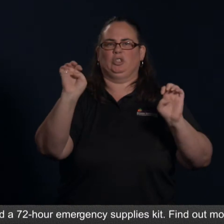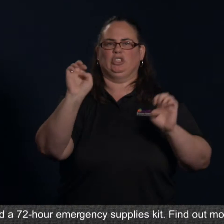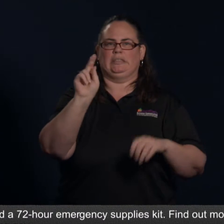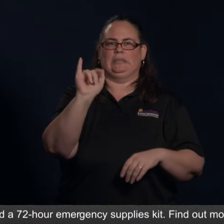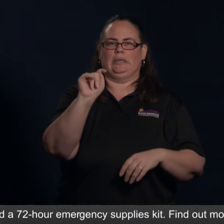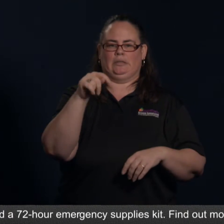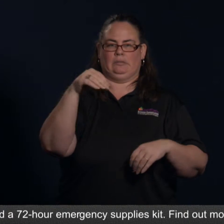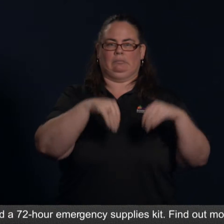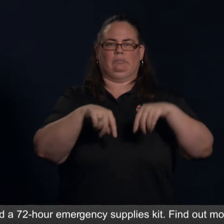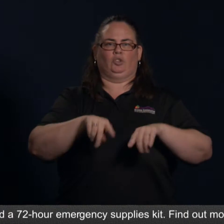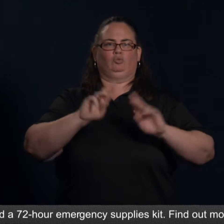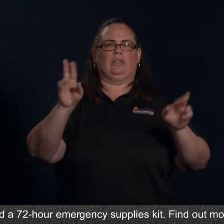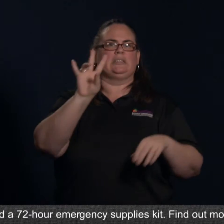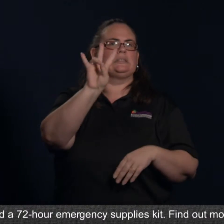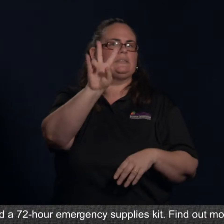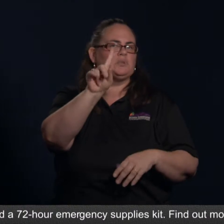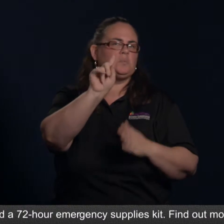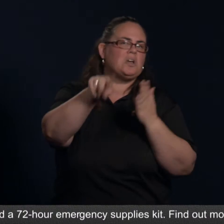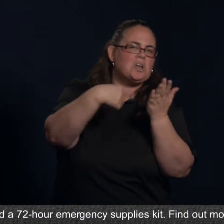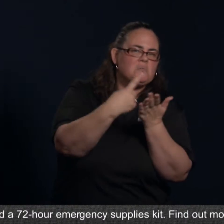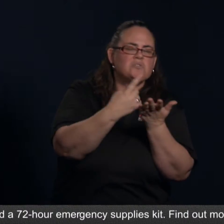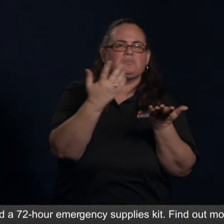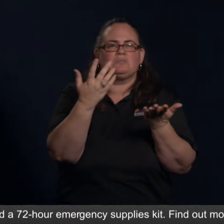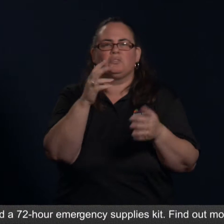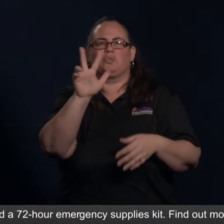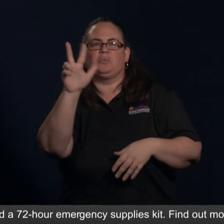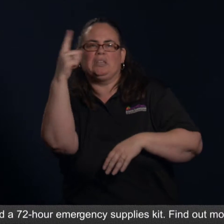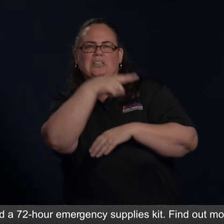Build a 72-hour emergency supplies kit.